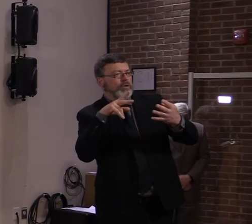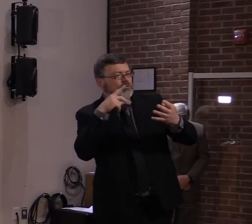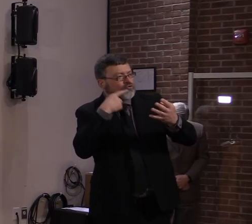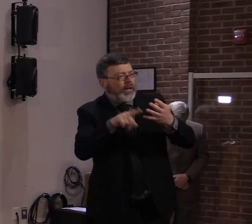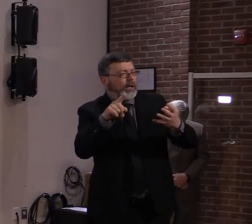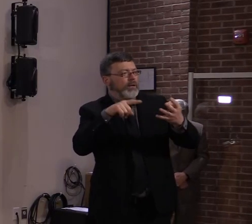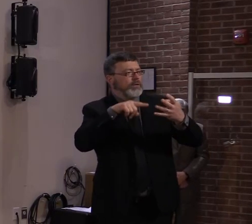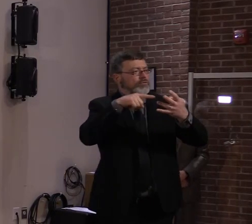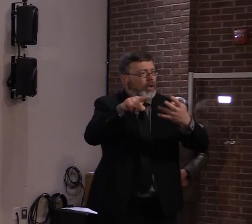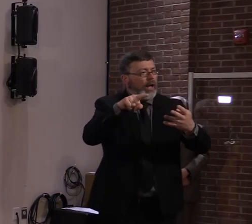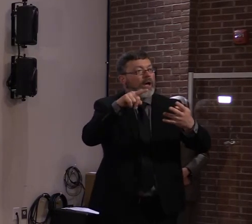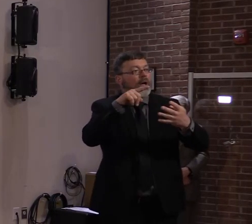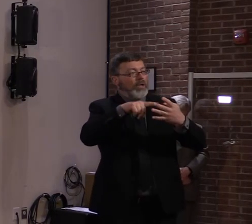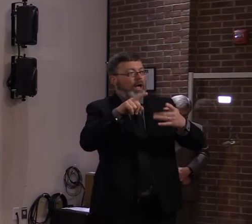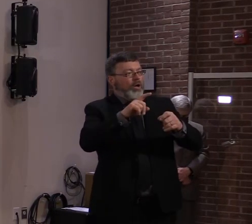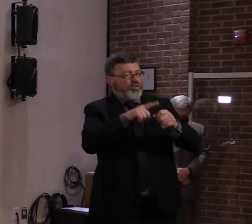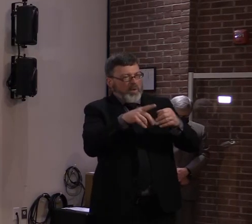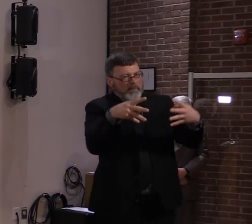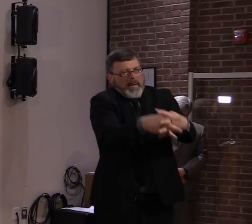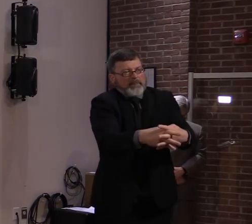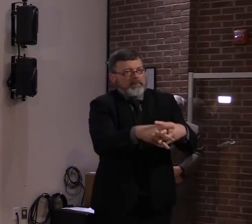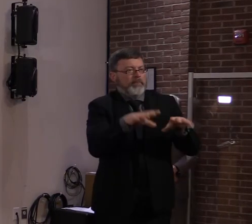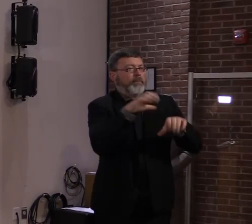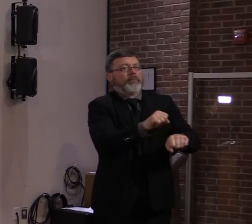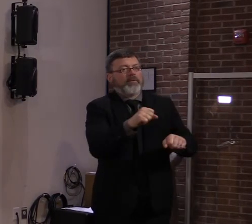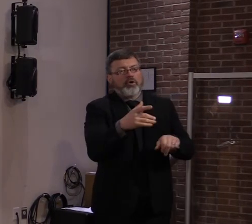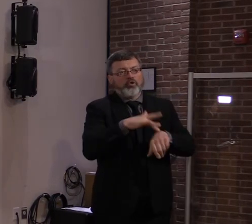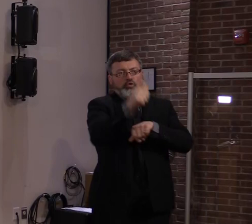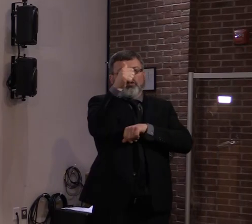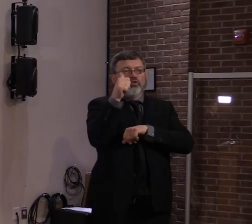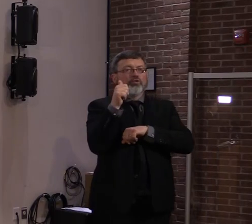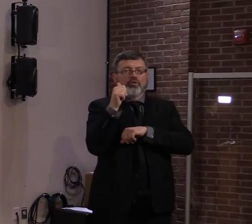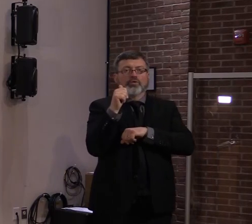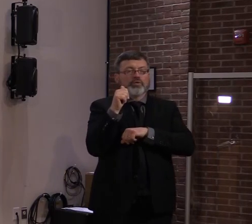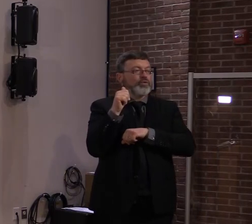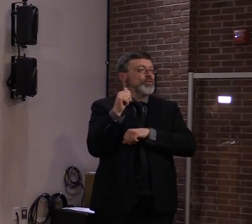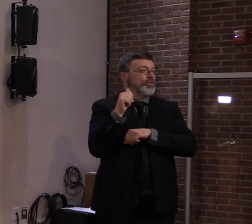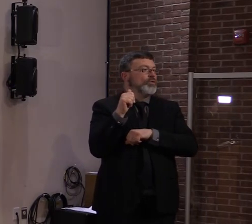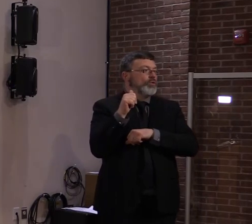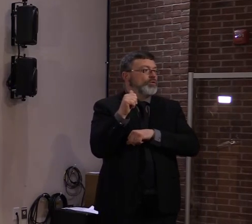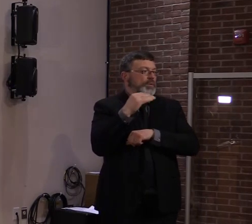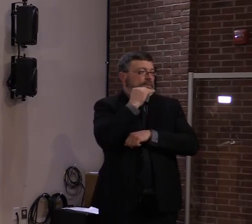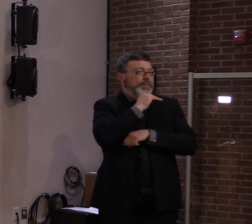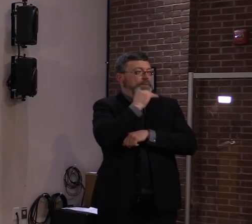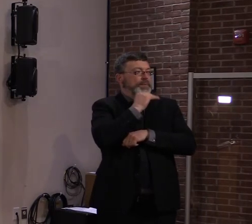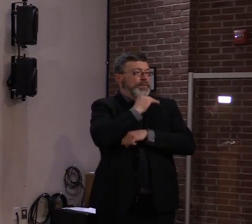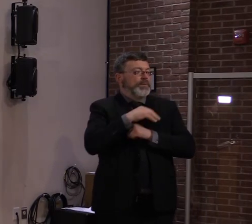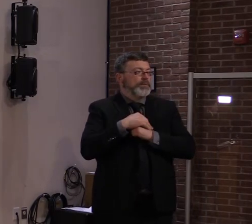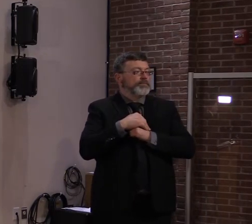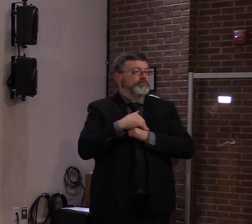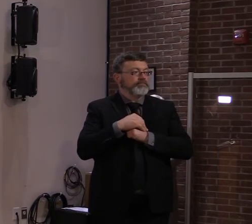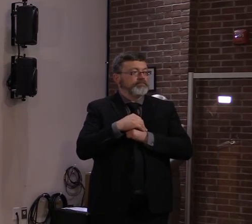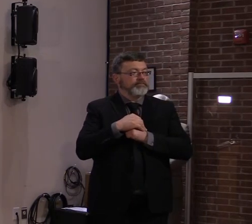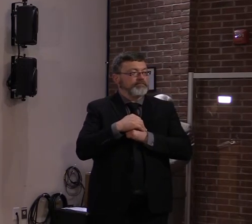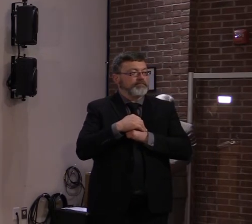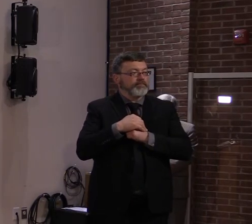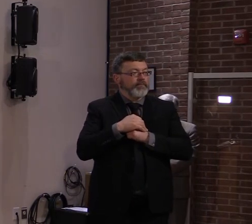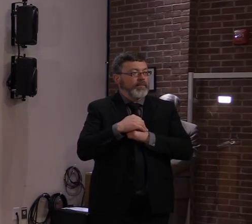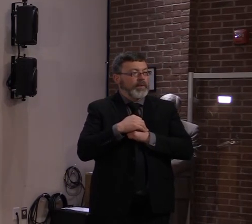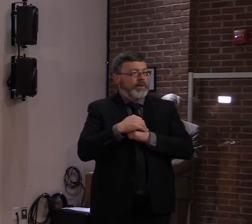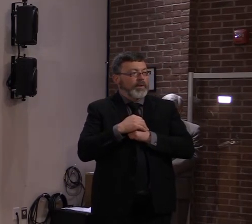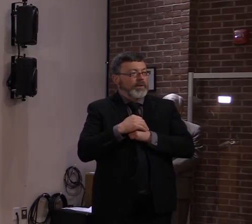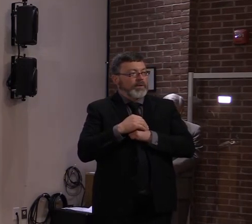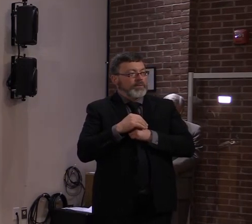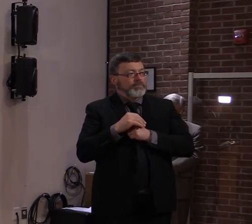fraudulent claims. would use this opportunity to